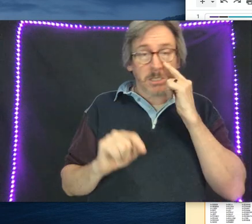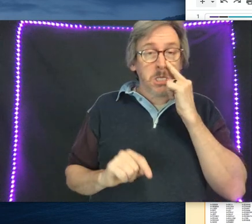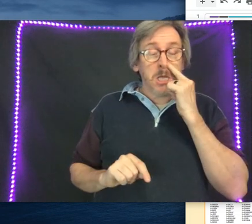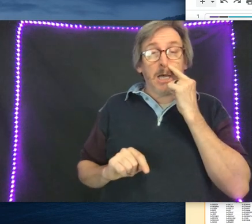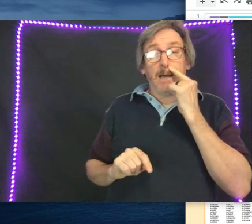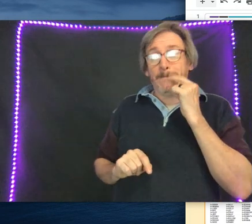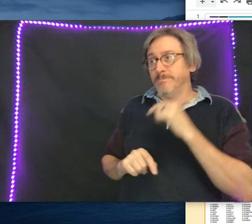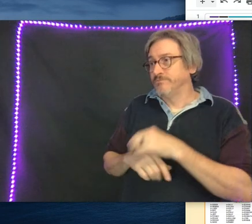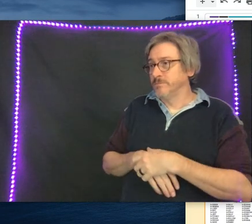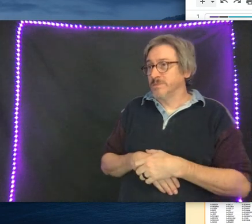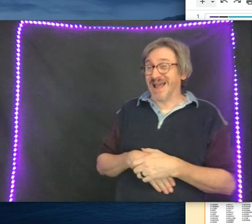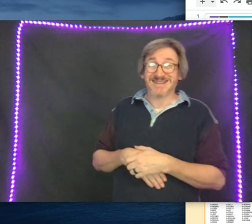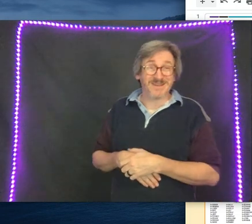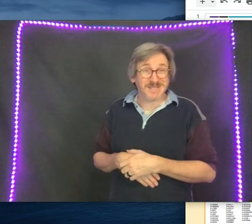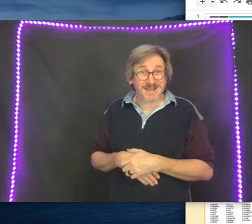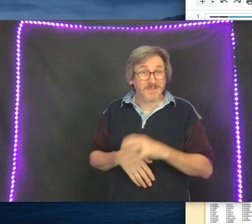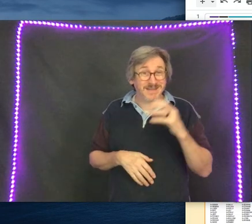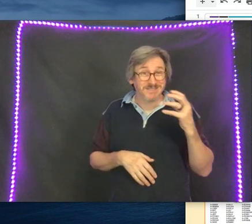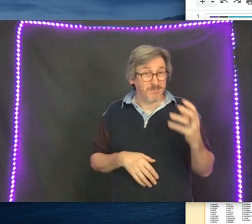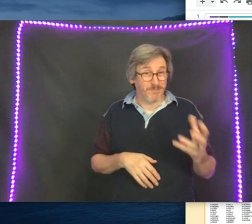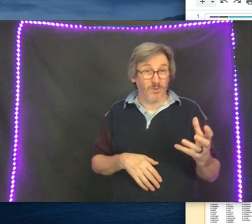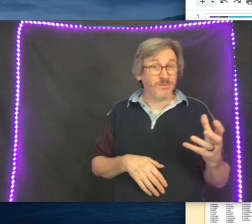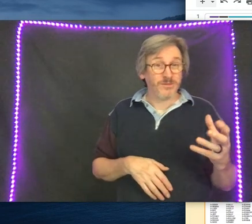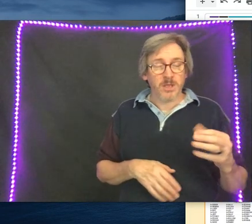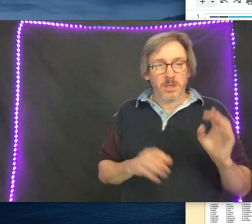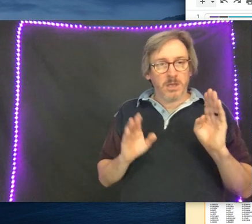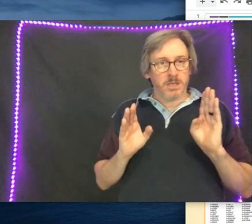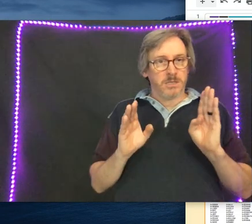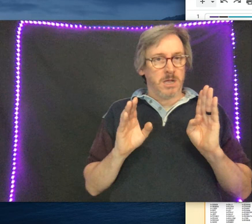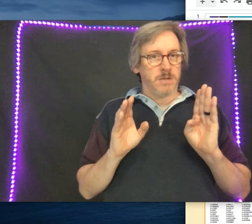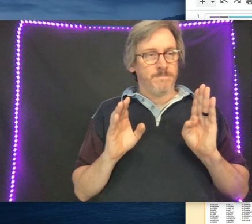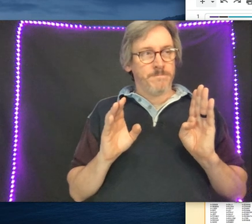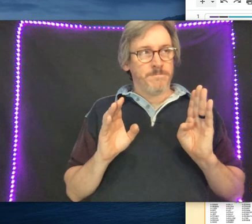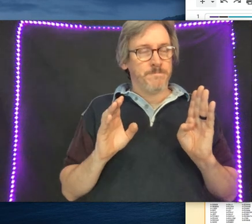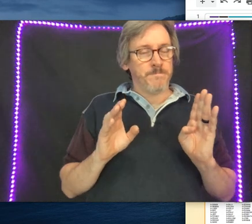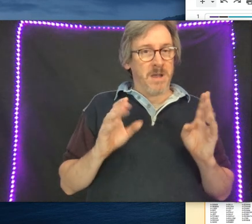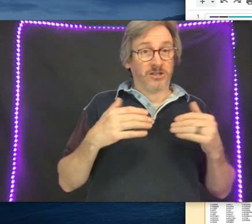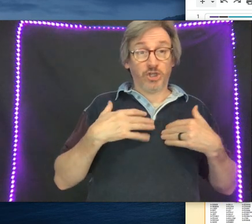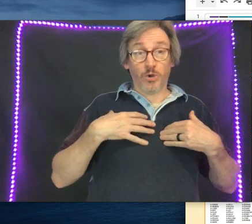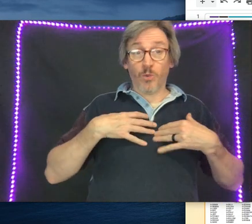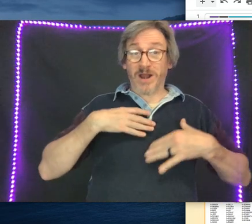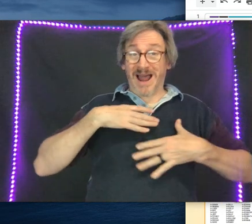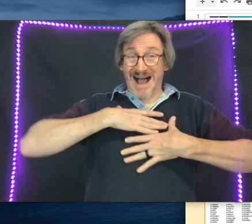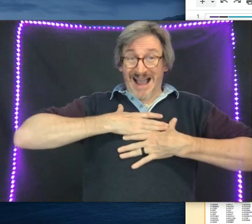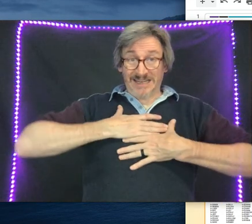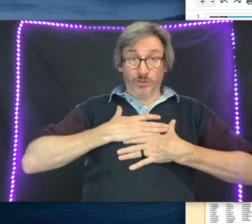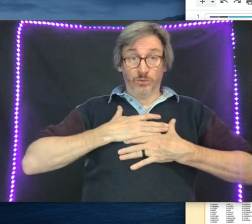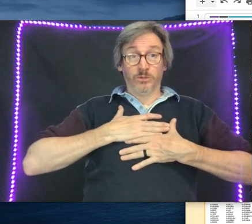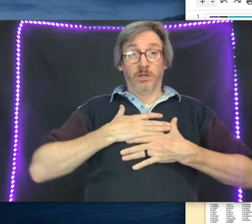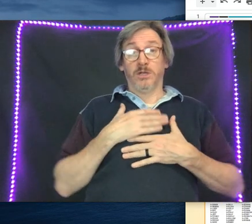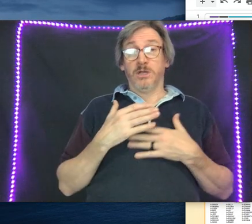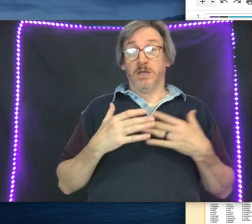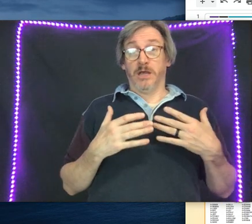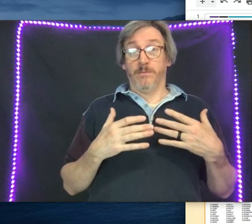it. And some it's a combination of both. Um, I'll show you what I